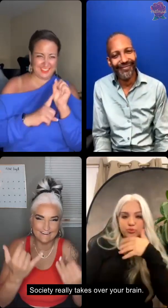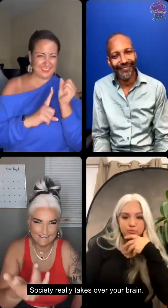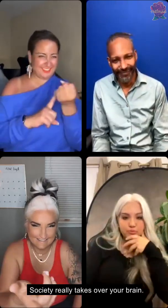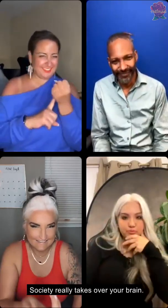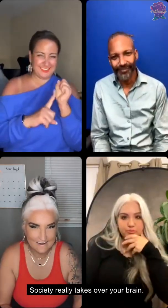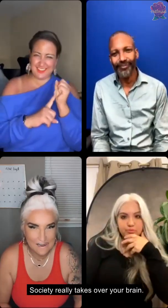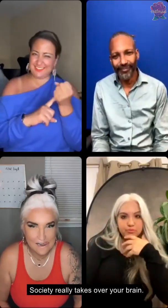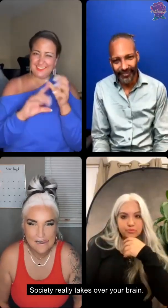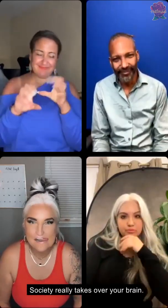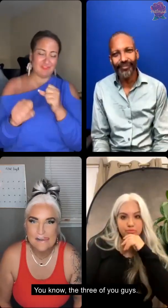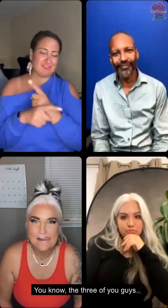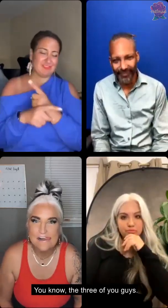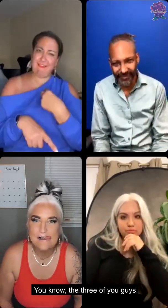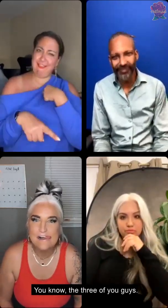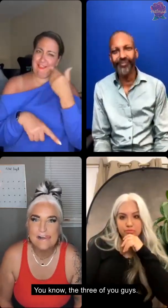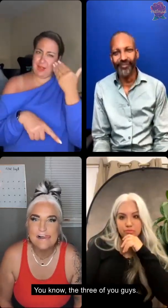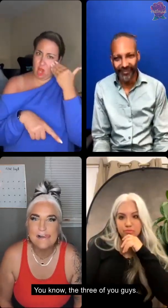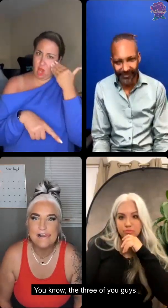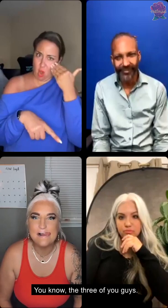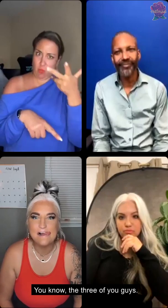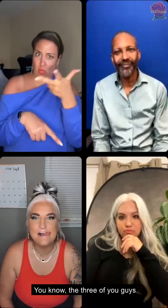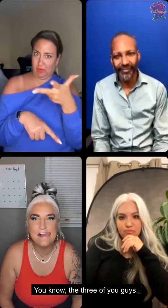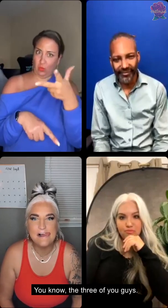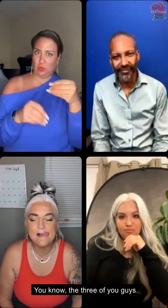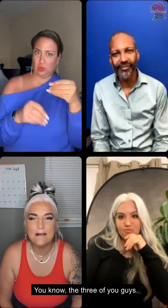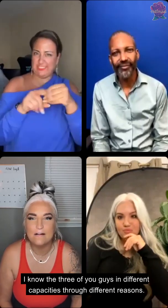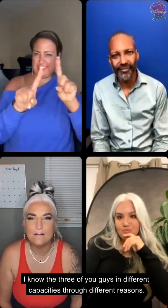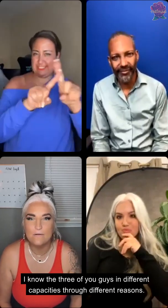Society really takes over your mind. Well,